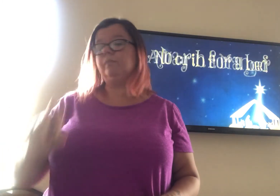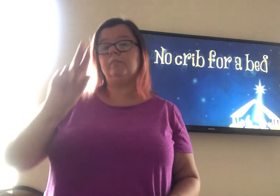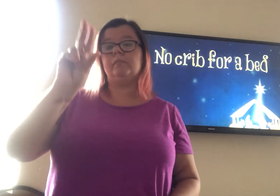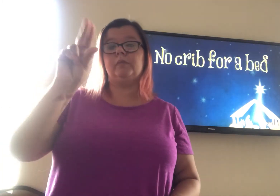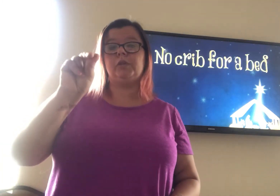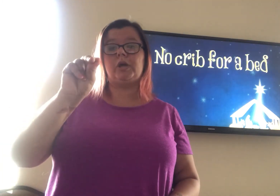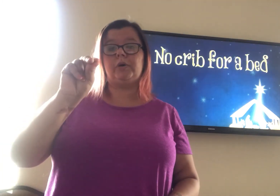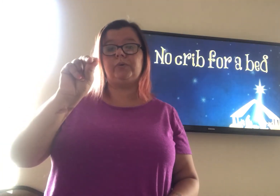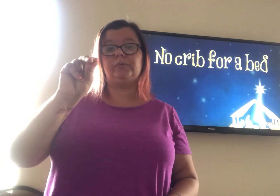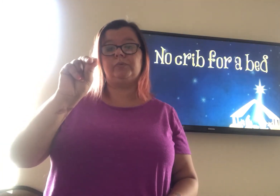No.